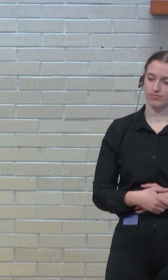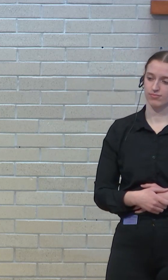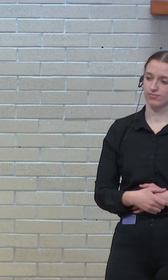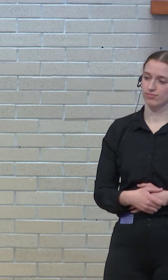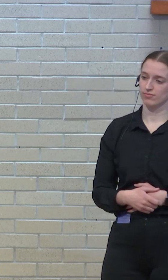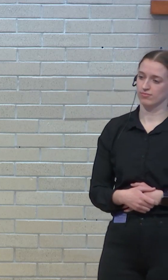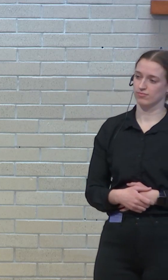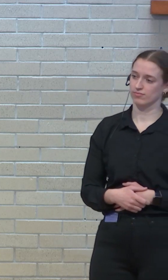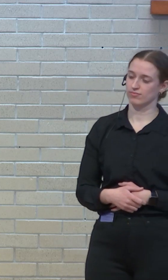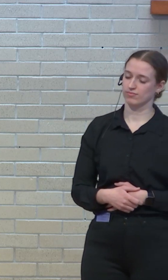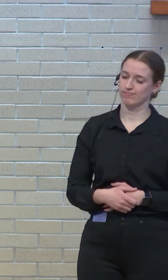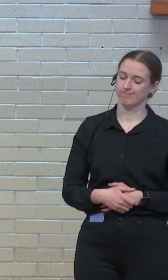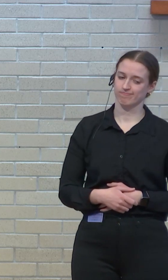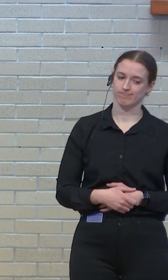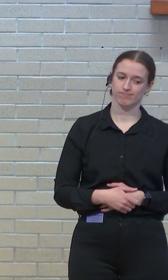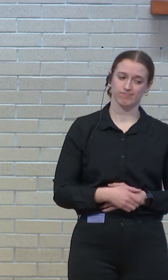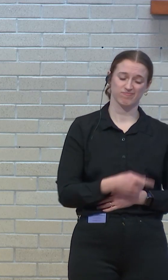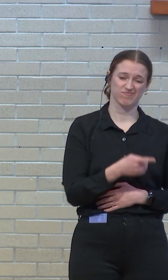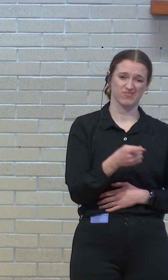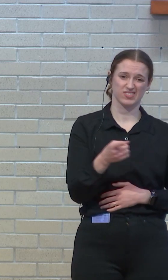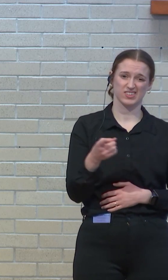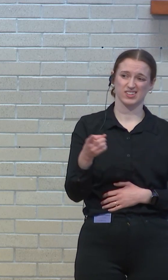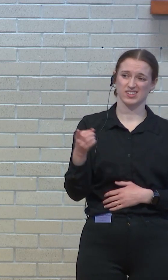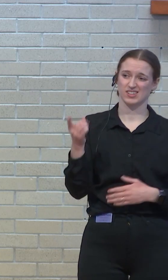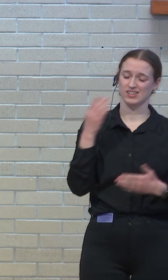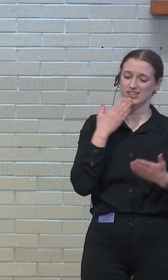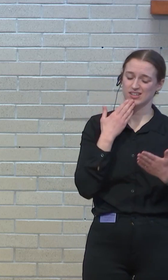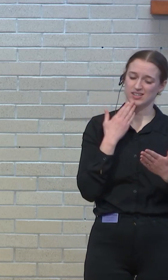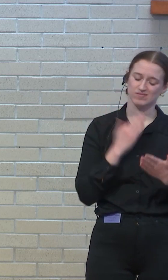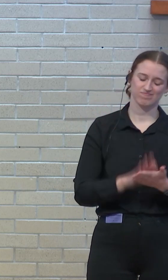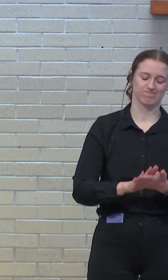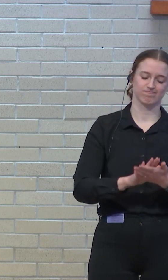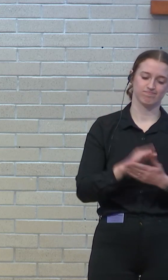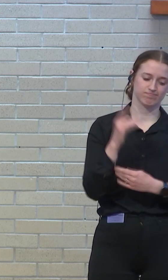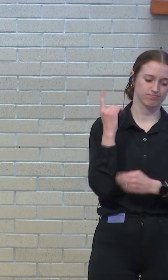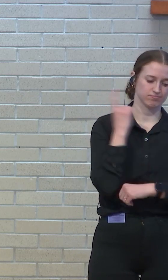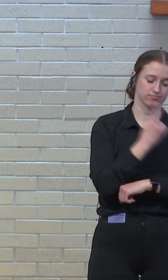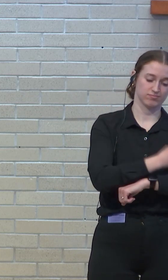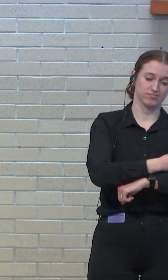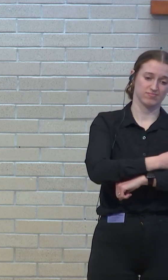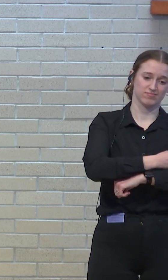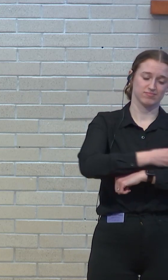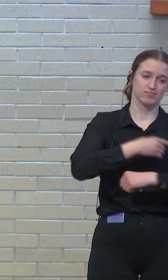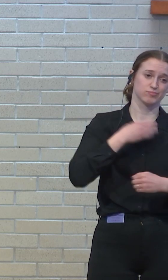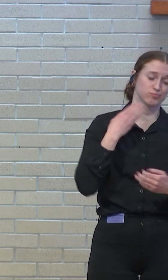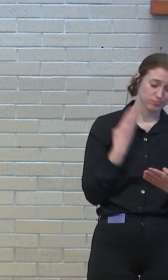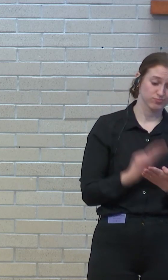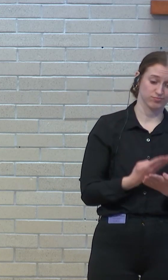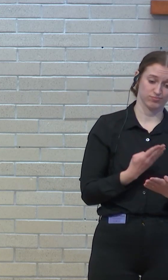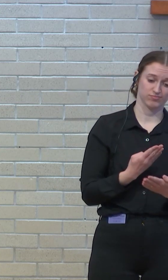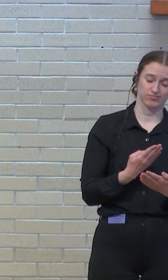and may your bad days prove that